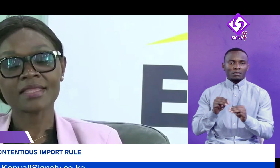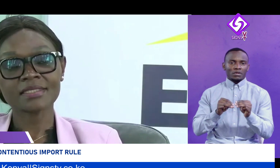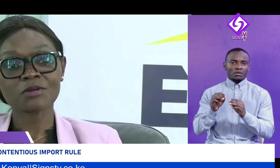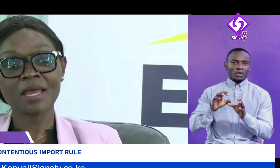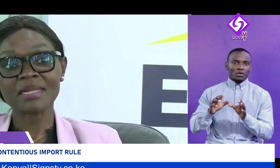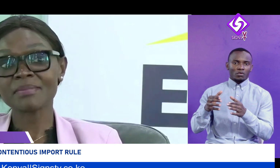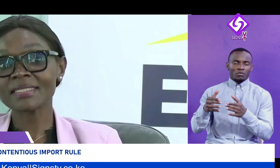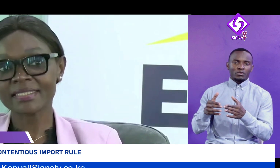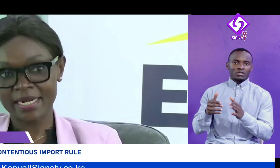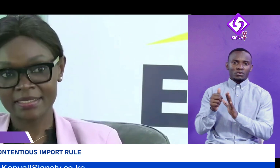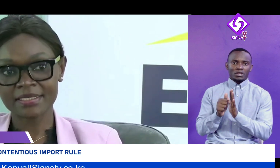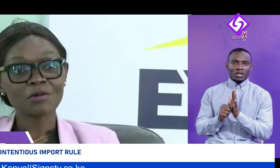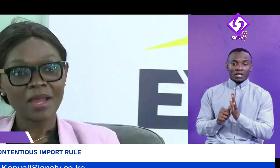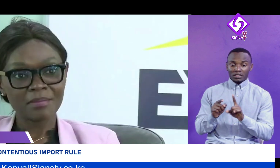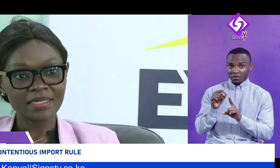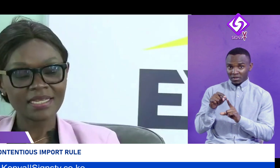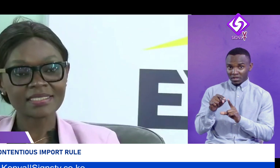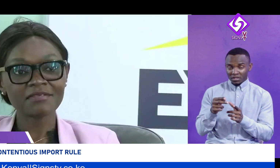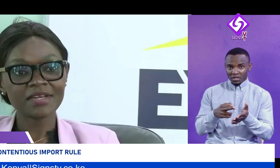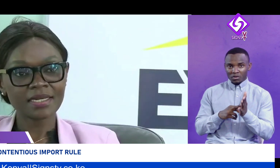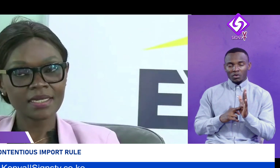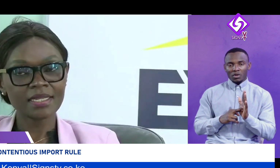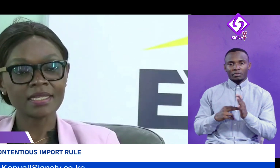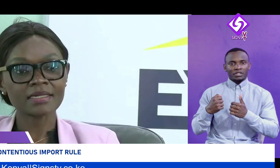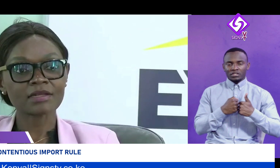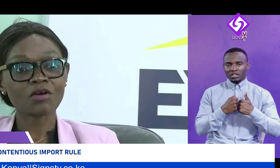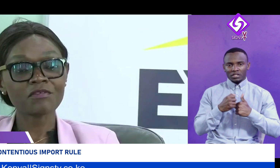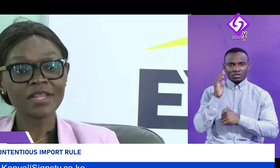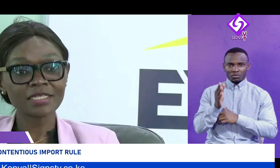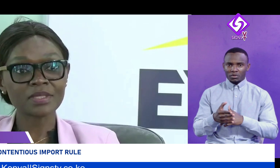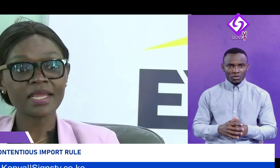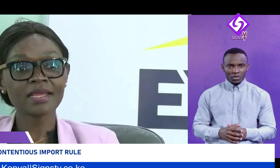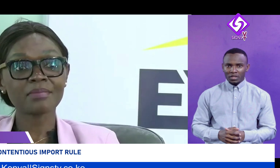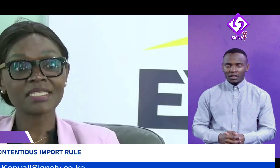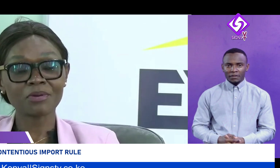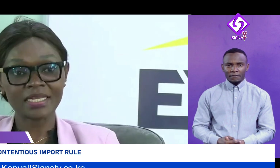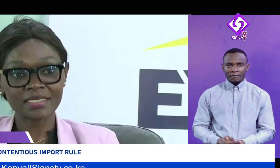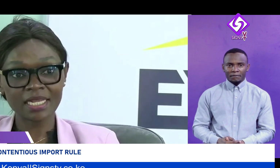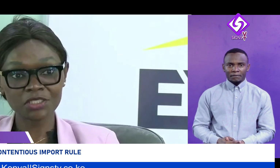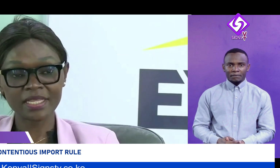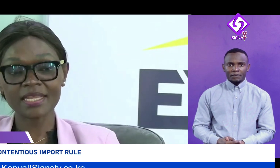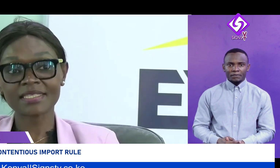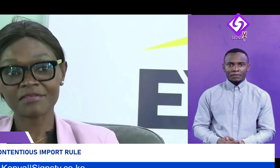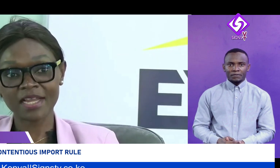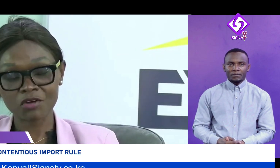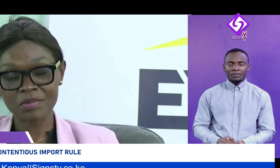this requirement being challenged. Requirement is definitely in conflict with the principal legislation, the East African